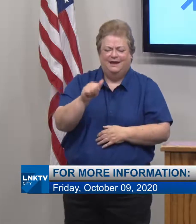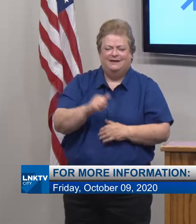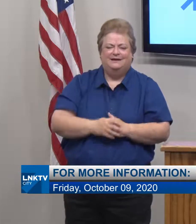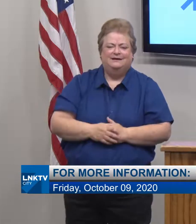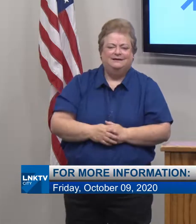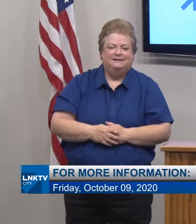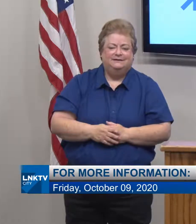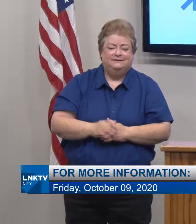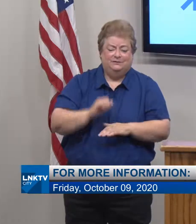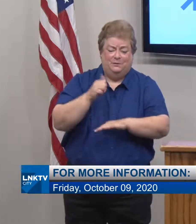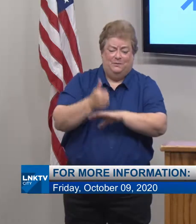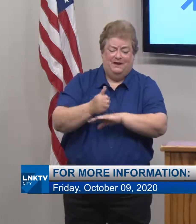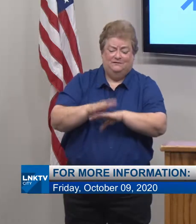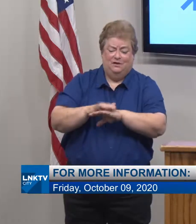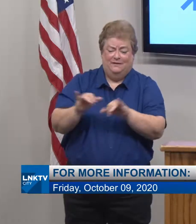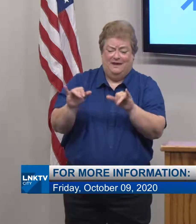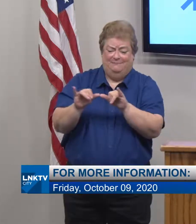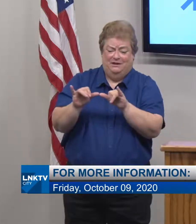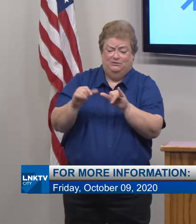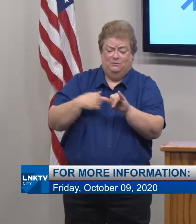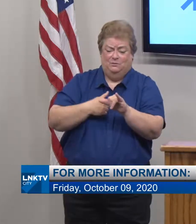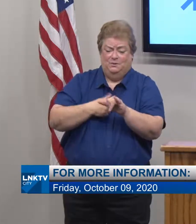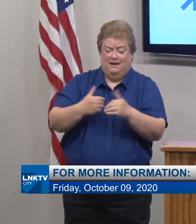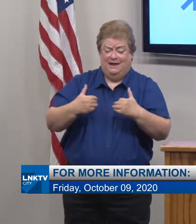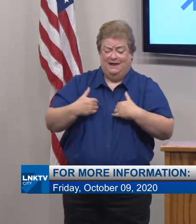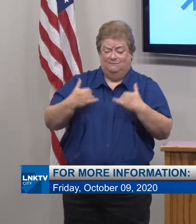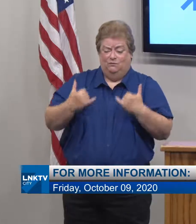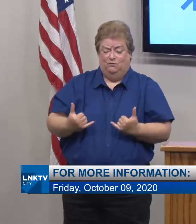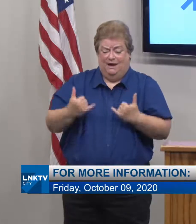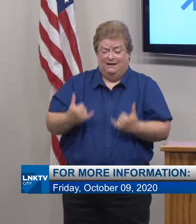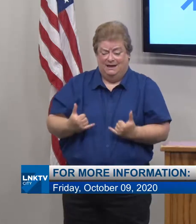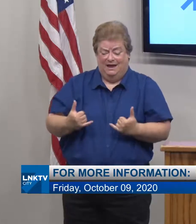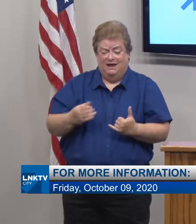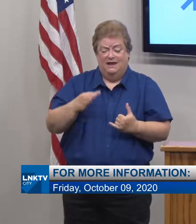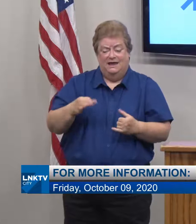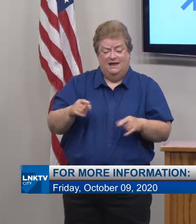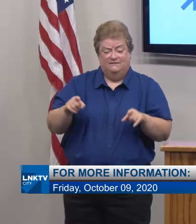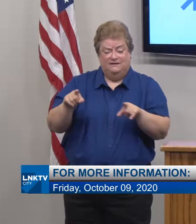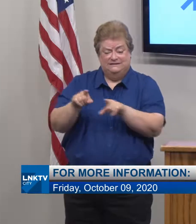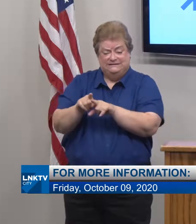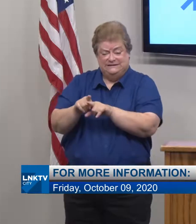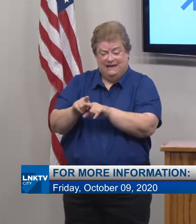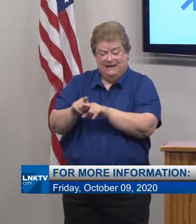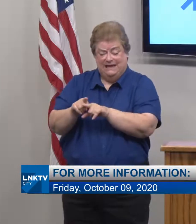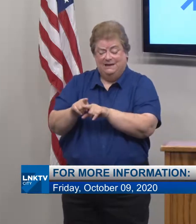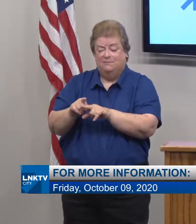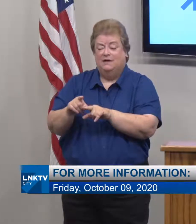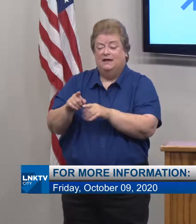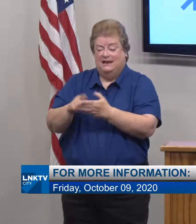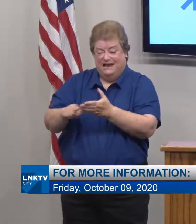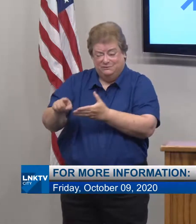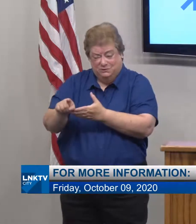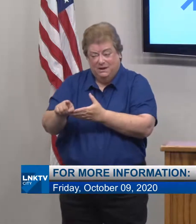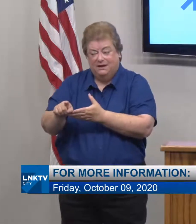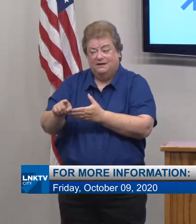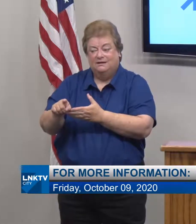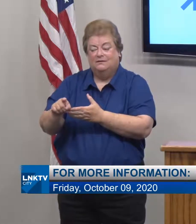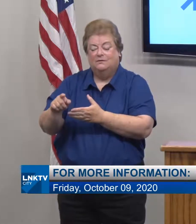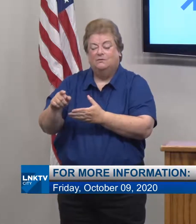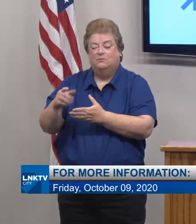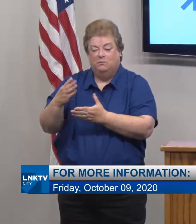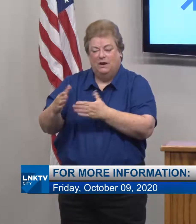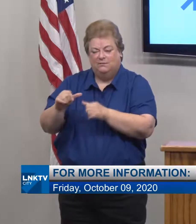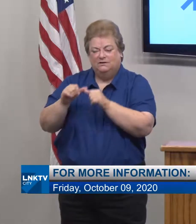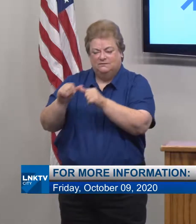based on the metrics that we have right now, if we had the same metrics, we're going to be in the same place we are now. And I think probably for